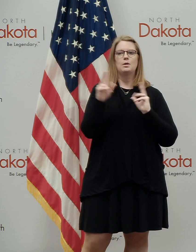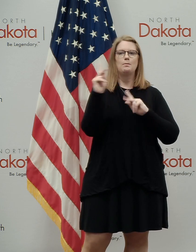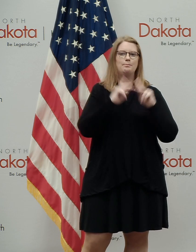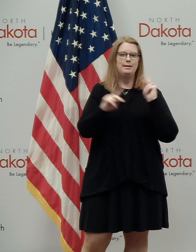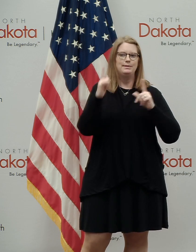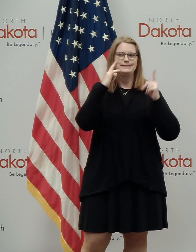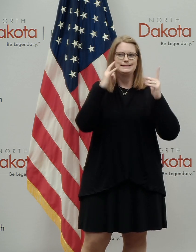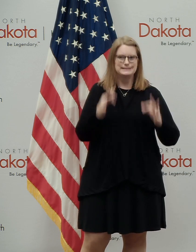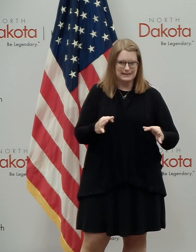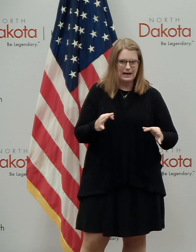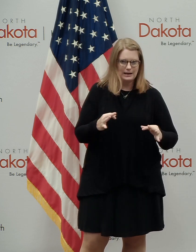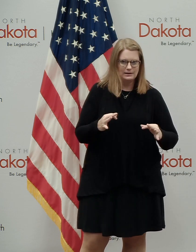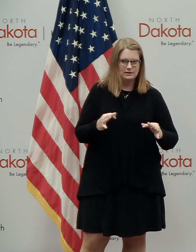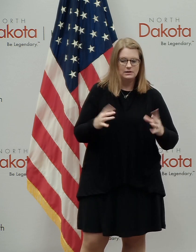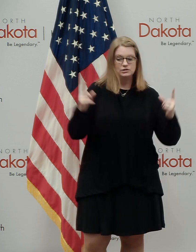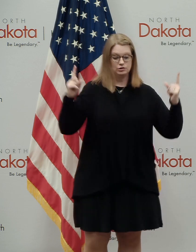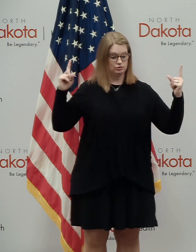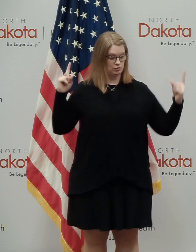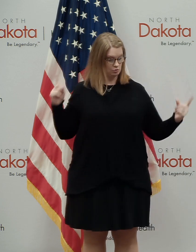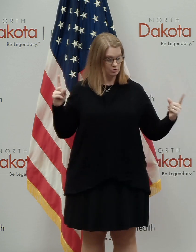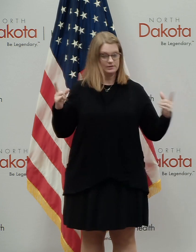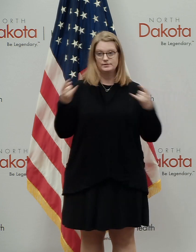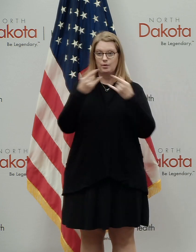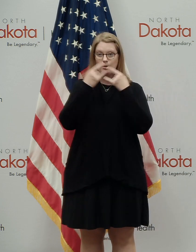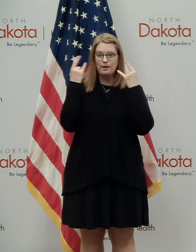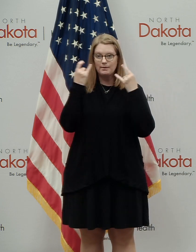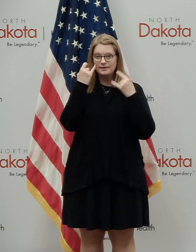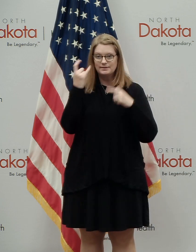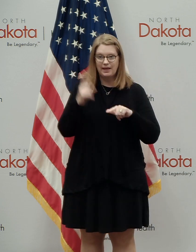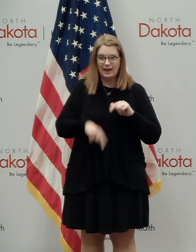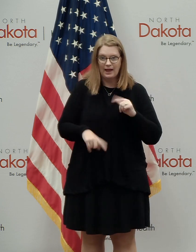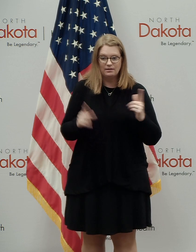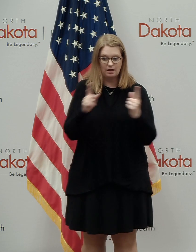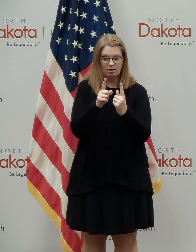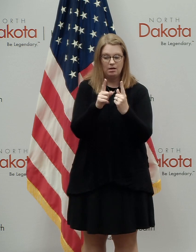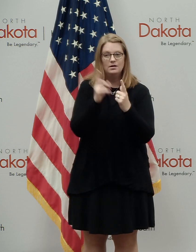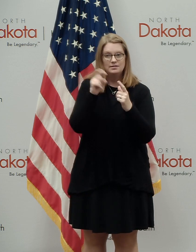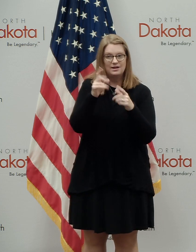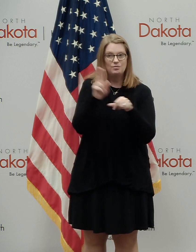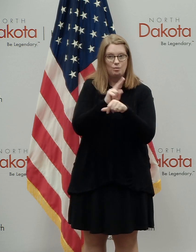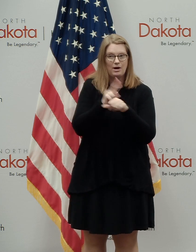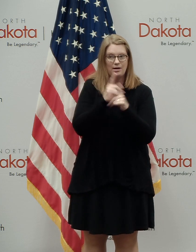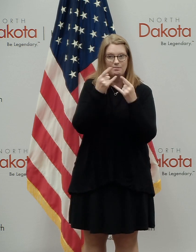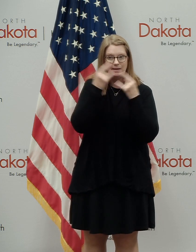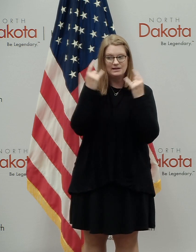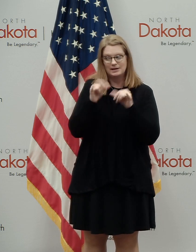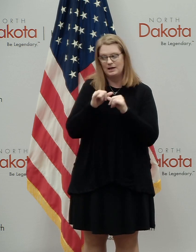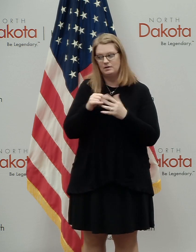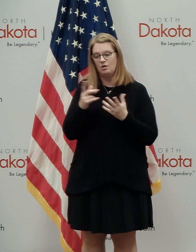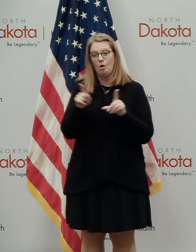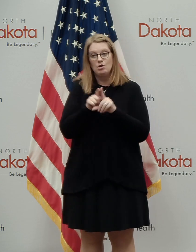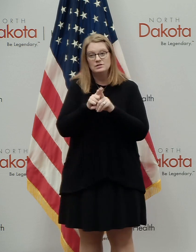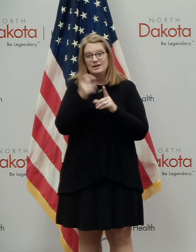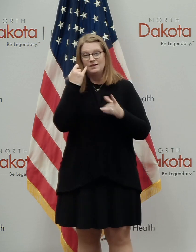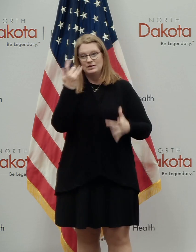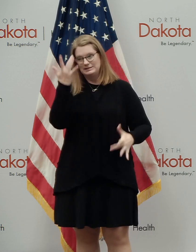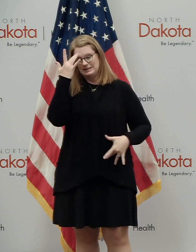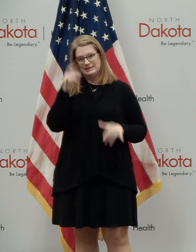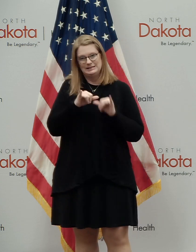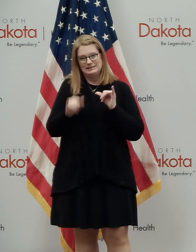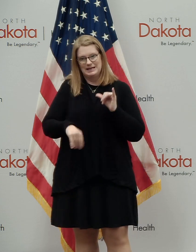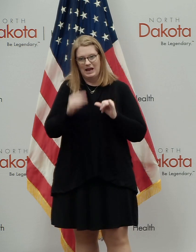their part to either socially distance or wear a mask if they can't, to help make sure, and stay home if you're not feeling well? What would it